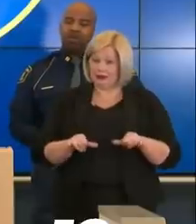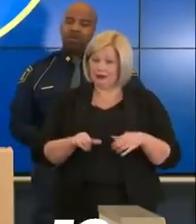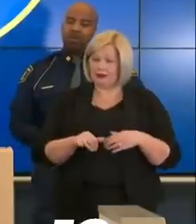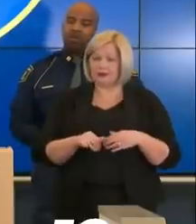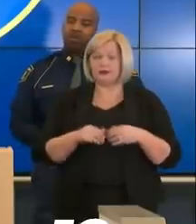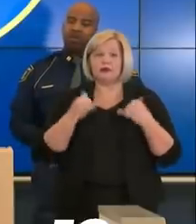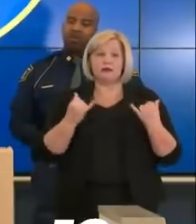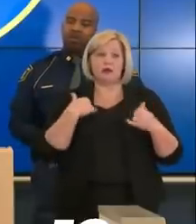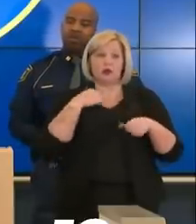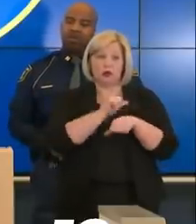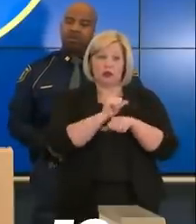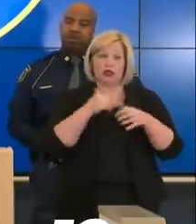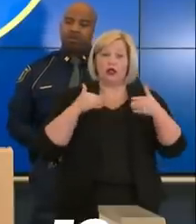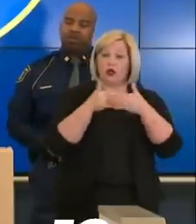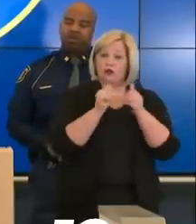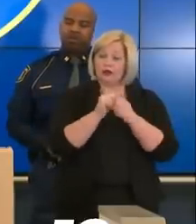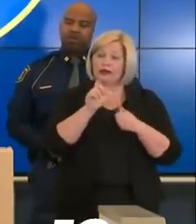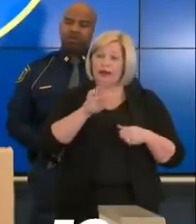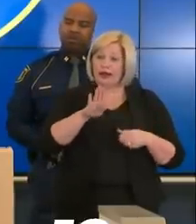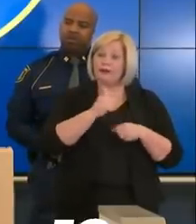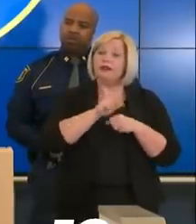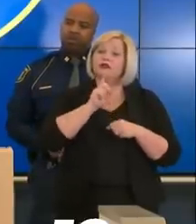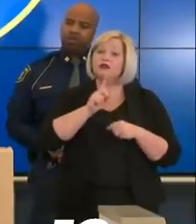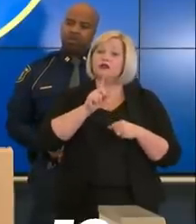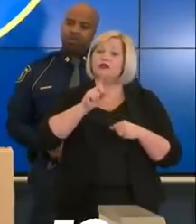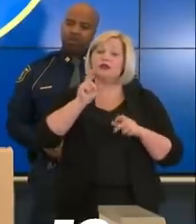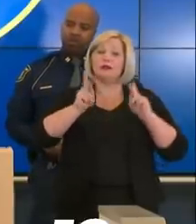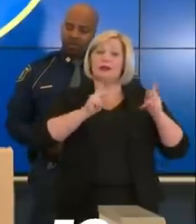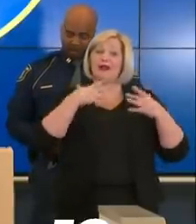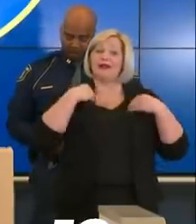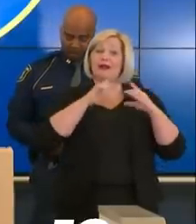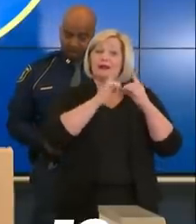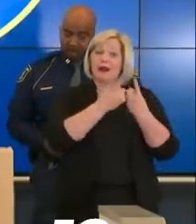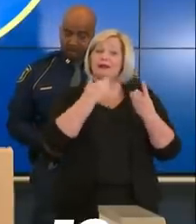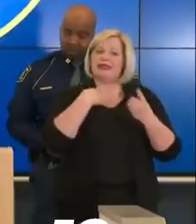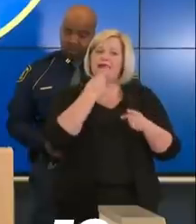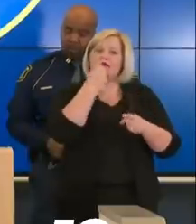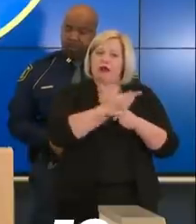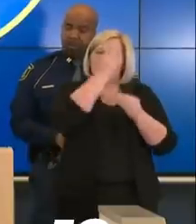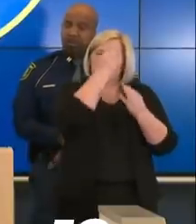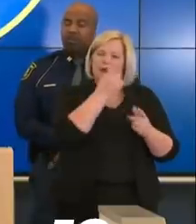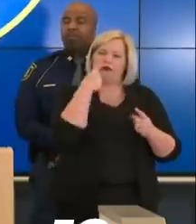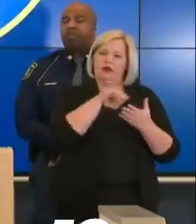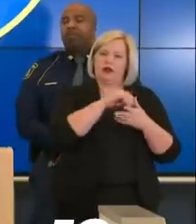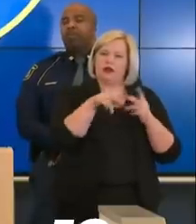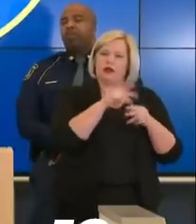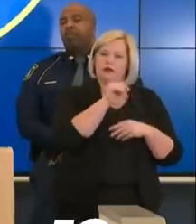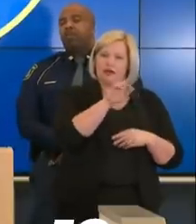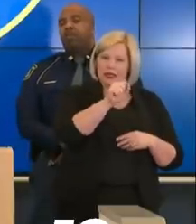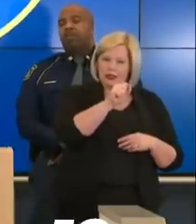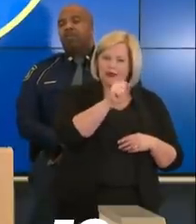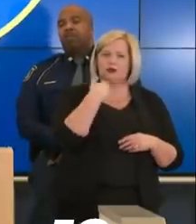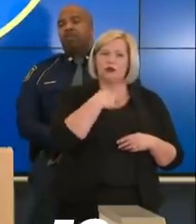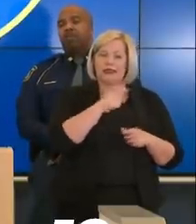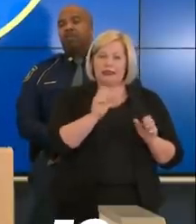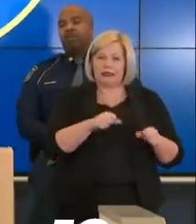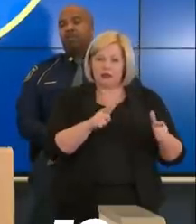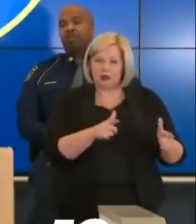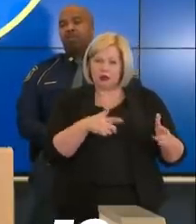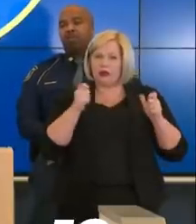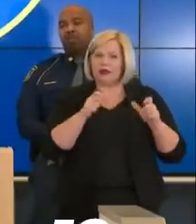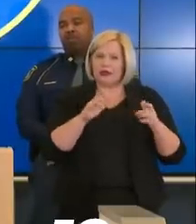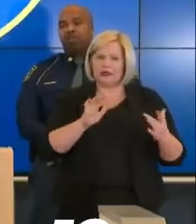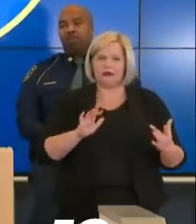closely with the labs to make sure at least the public health departments have the right information for those cases so that we can quickly do